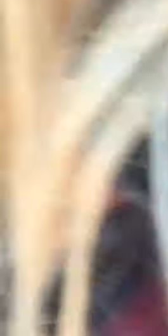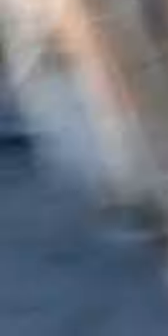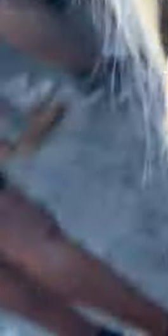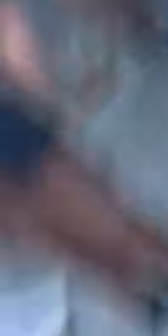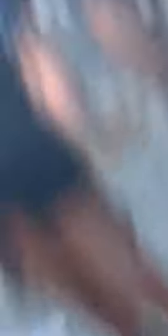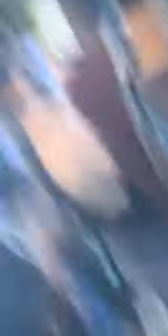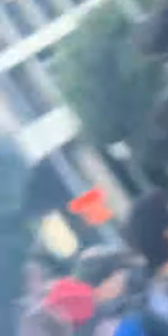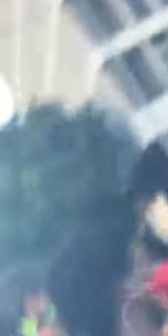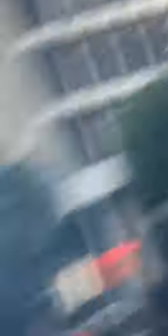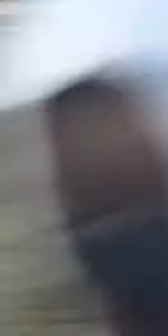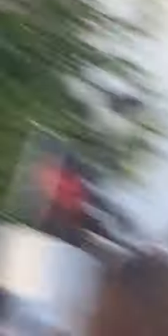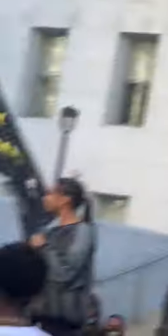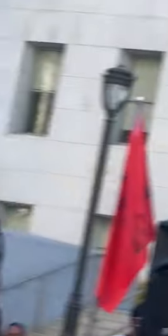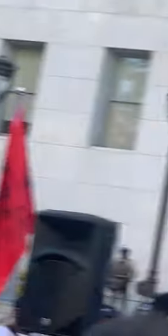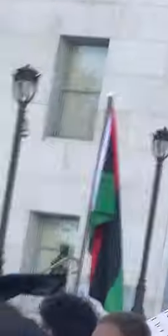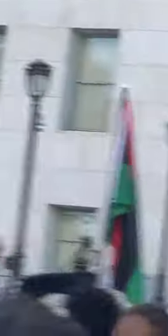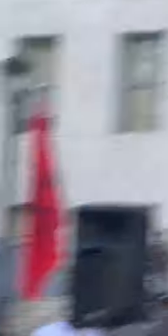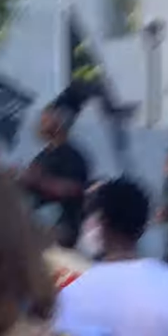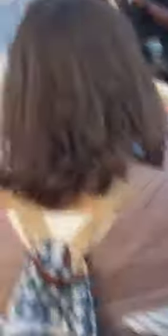There's a lot of pain.